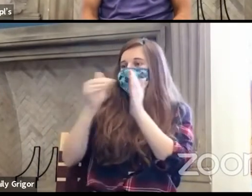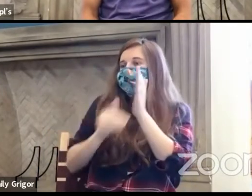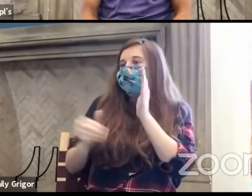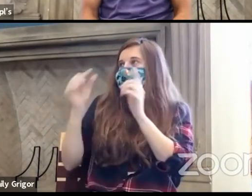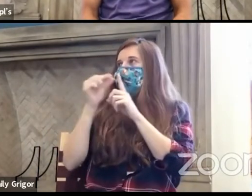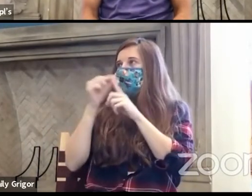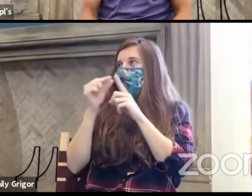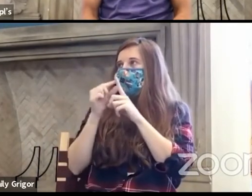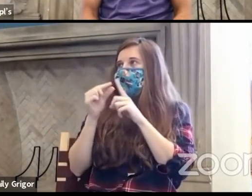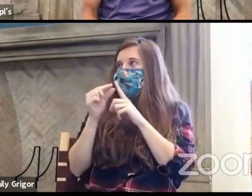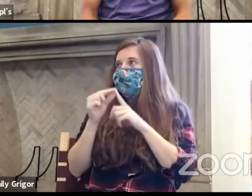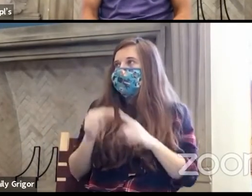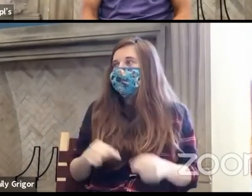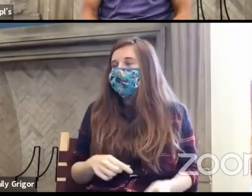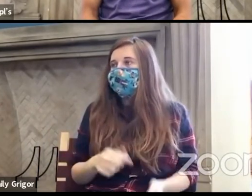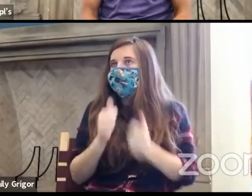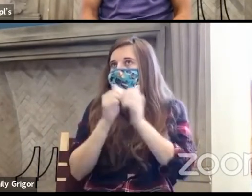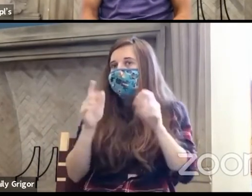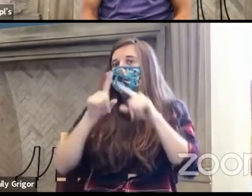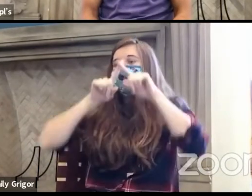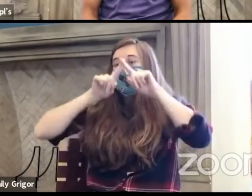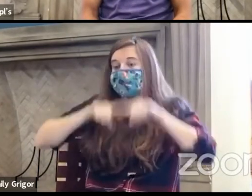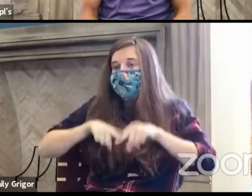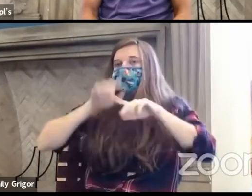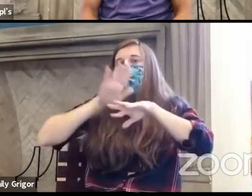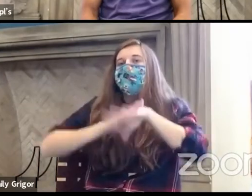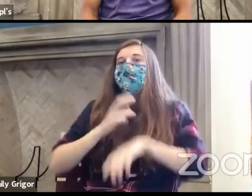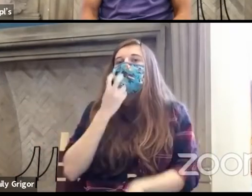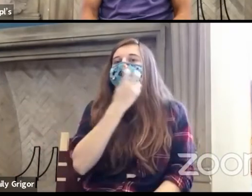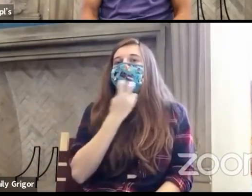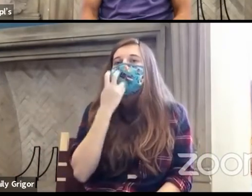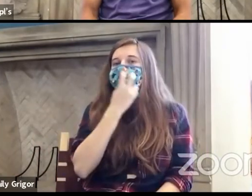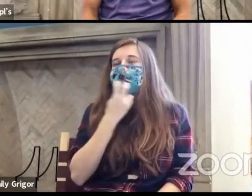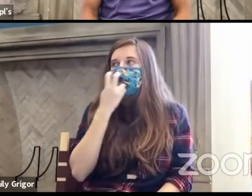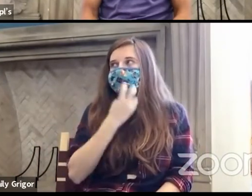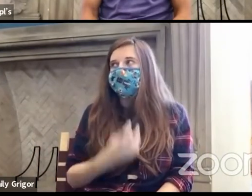of redundancy, but I was able to get used to it.